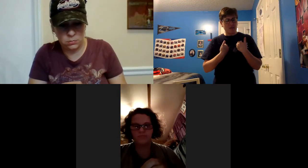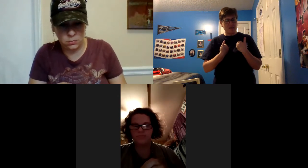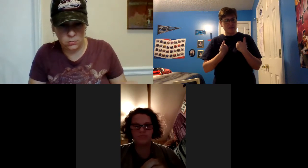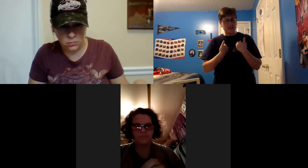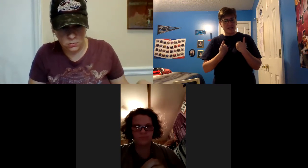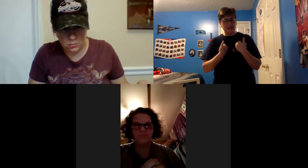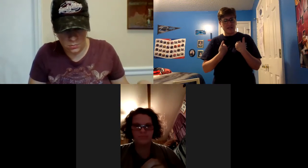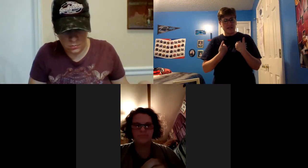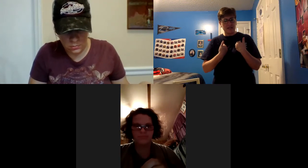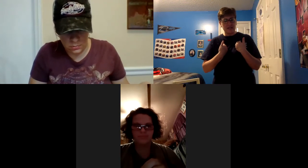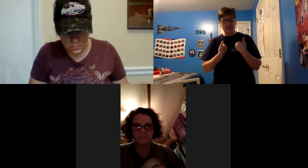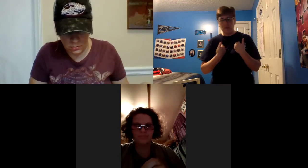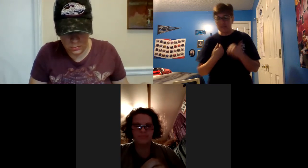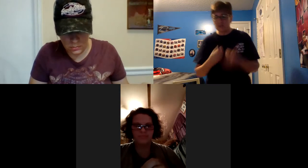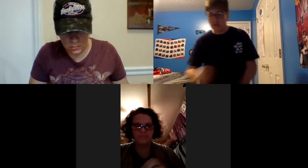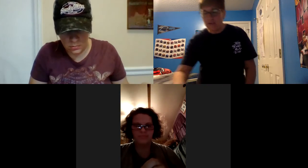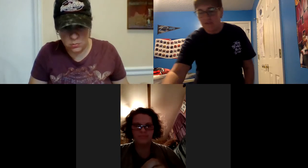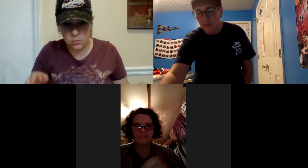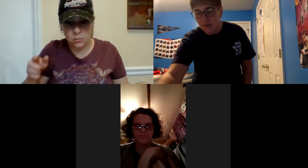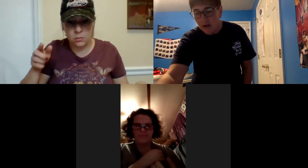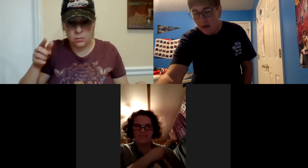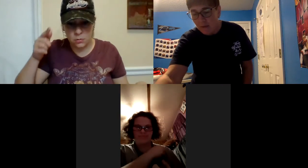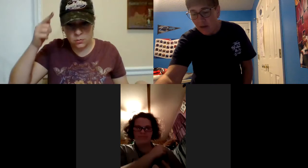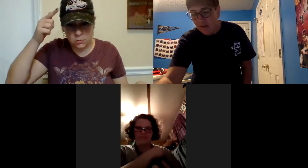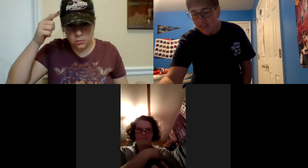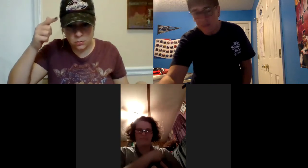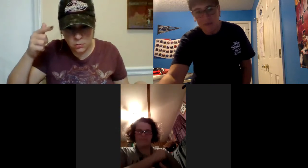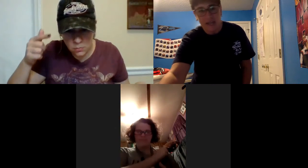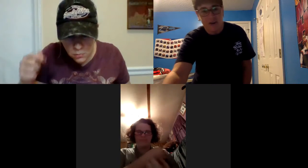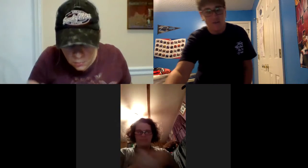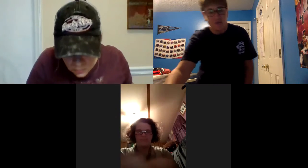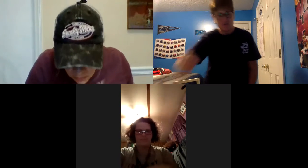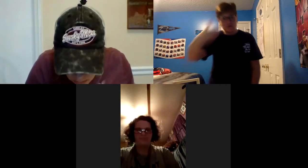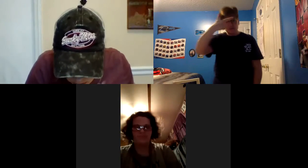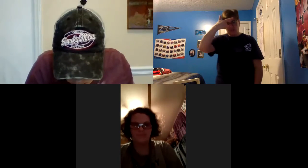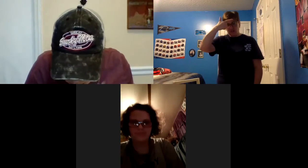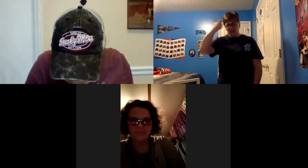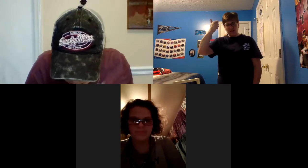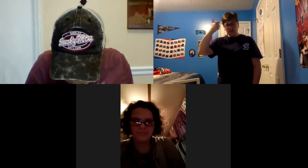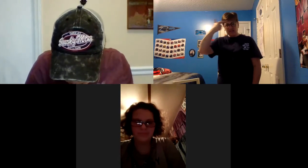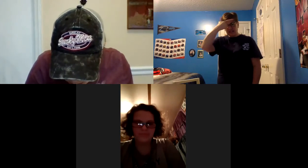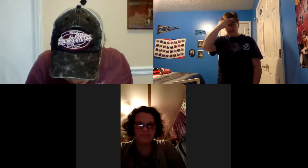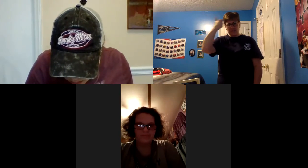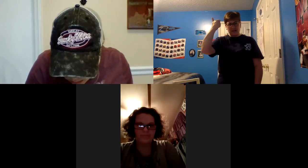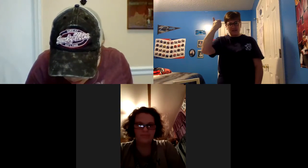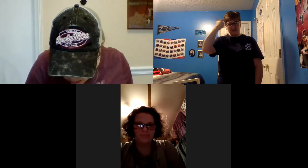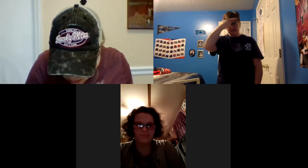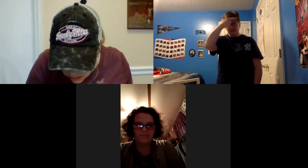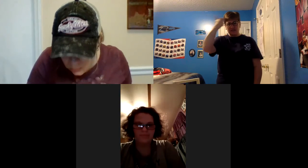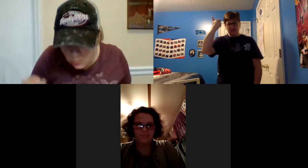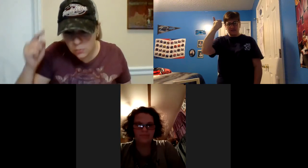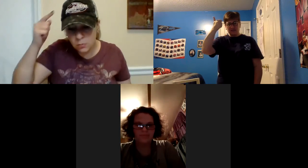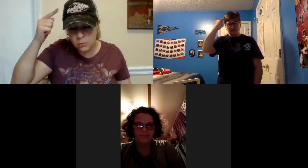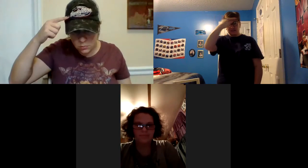skipped that one today. I think I went straight from breakfast to be careful. I don't think I did because.